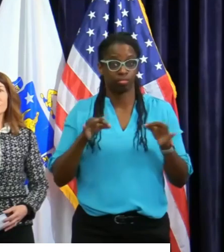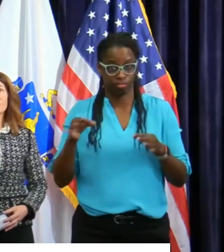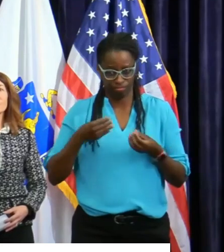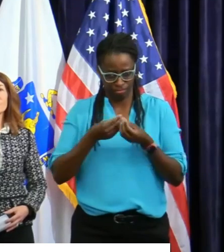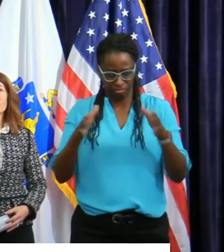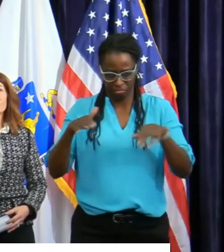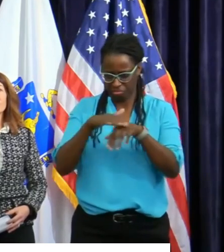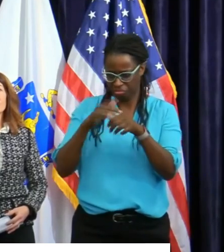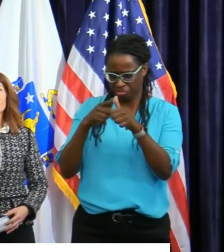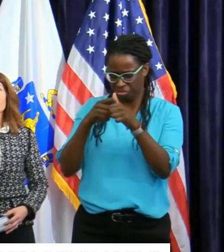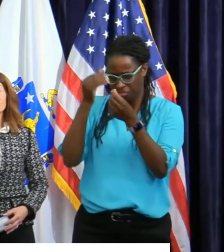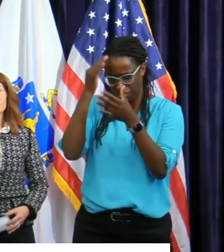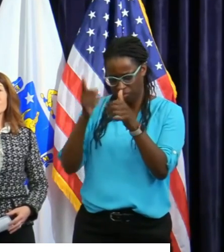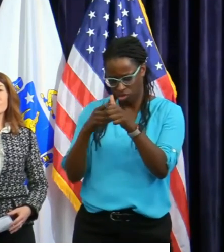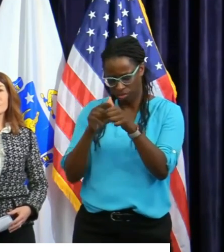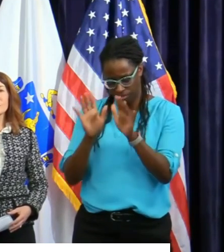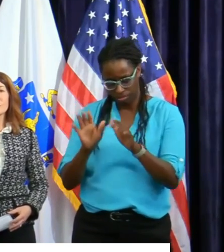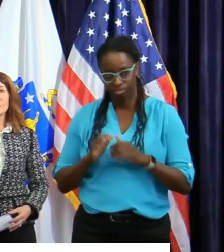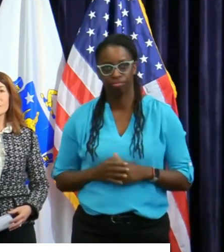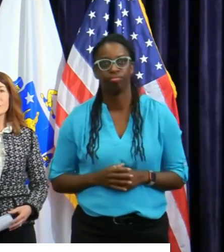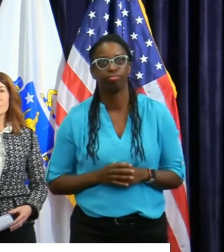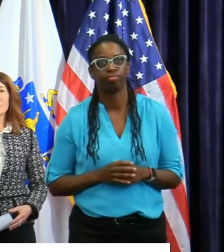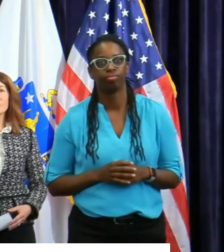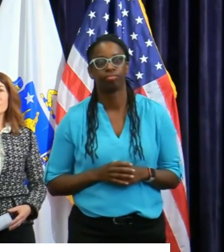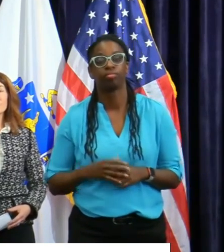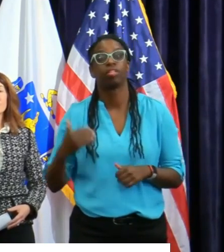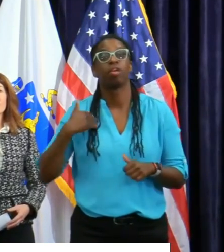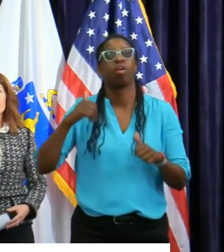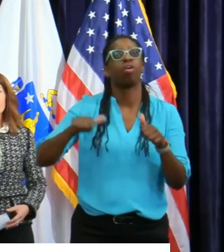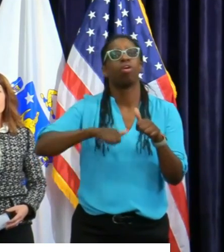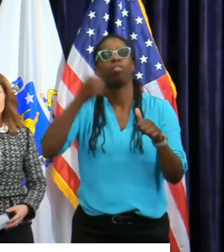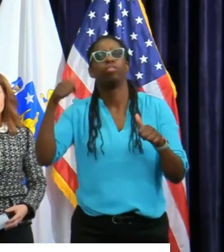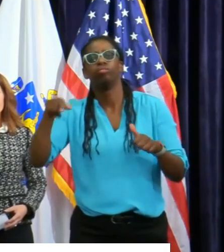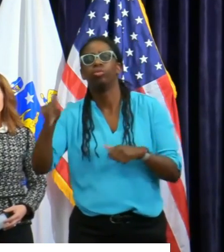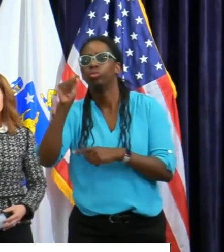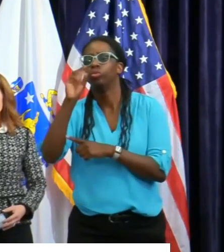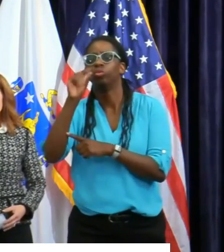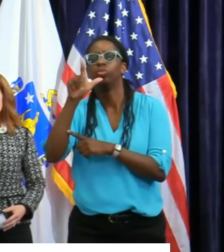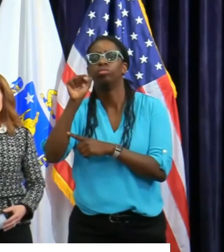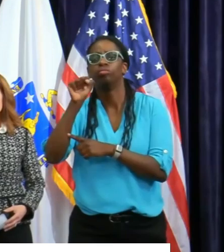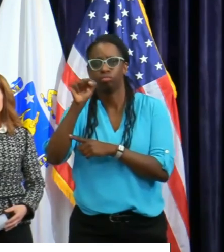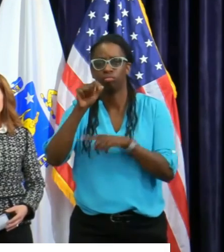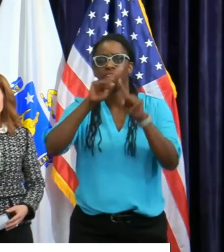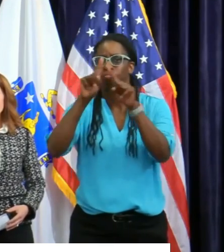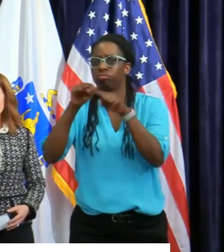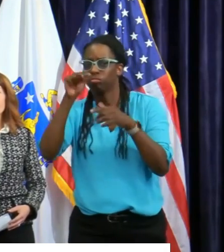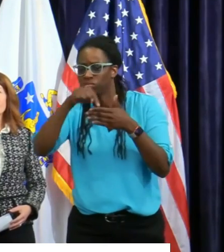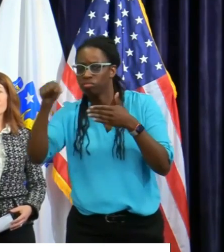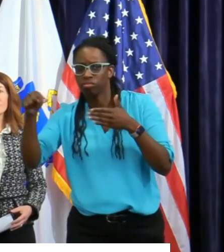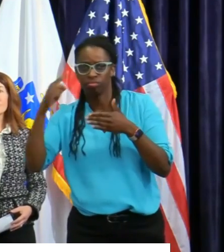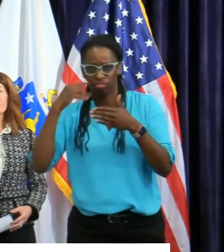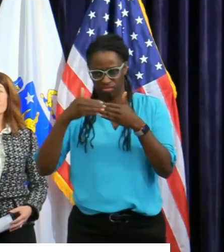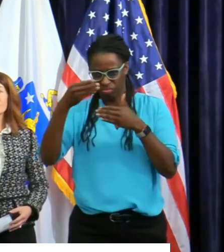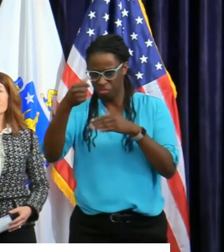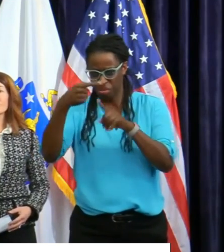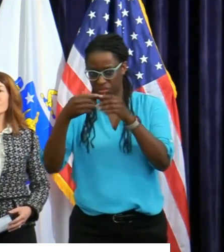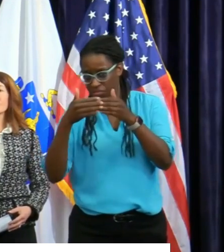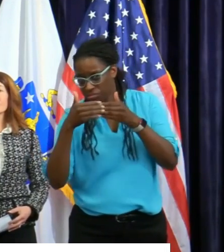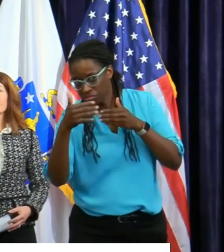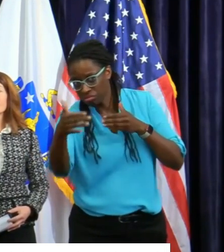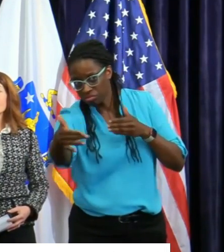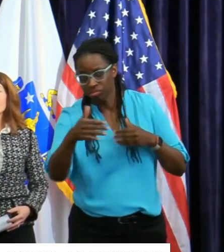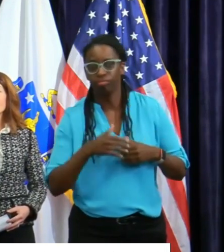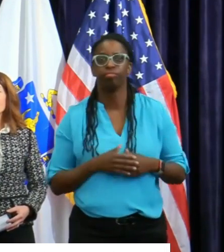is using a variety of other tools to address COVID as we head into the winter months. Public health and medical experts